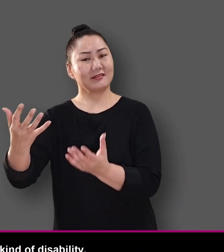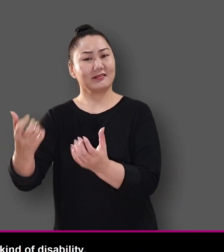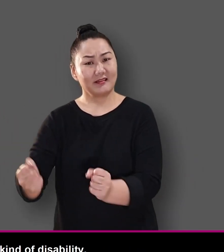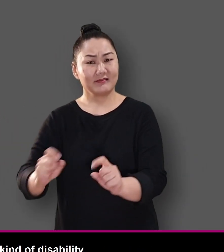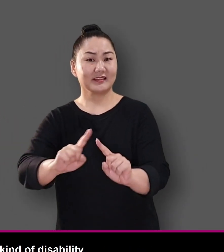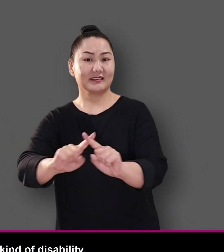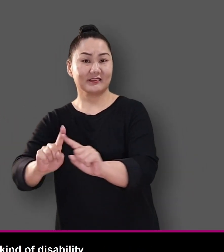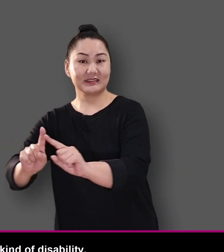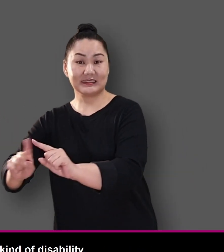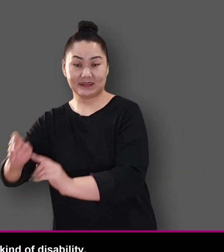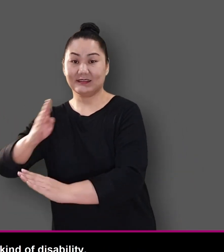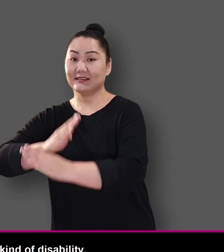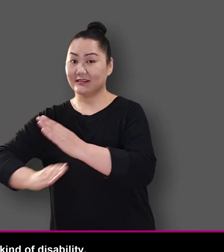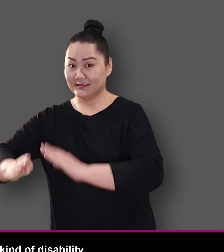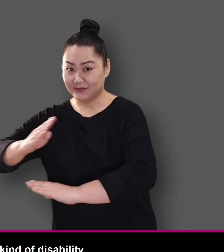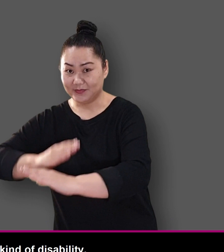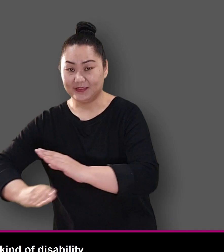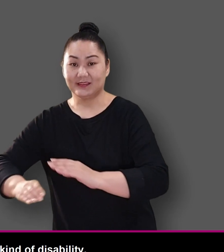have some kind of disability.